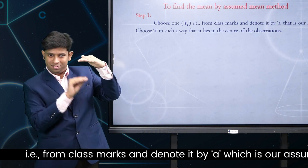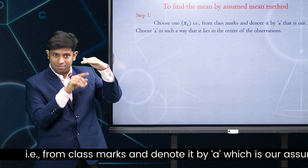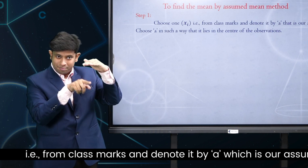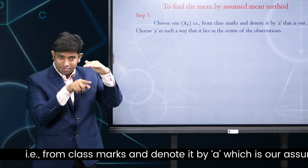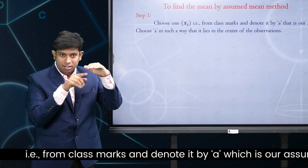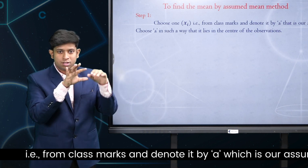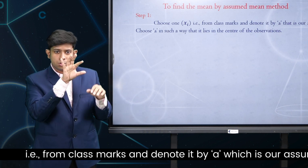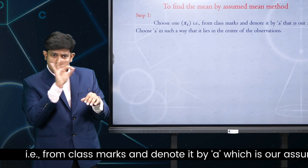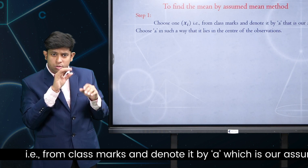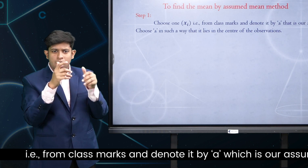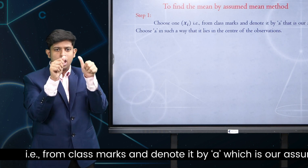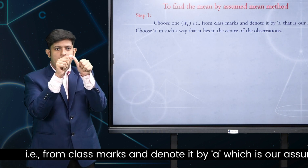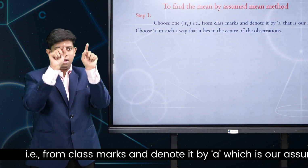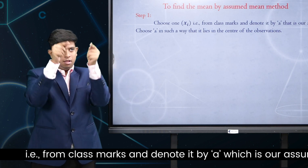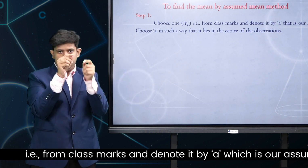which is our assumed mean.